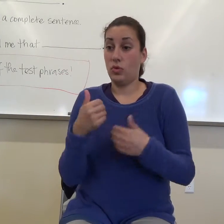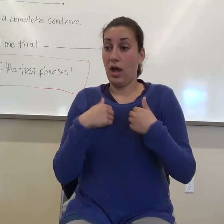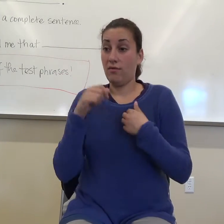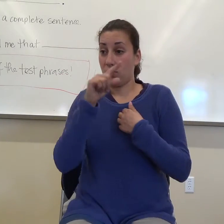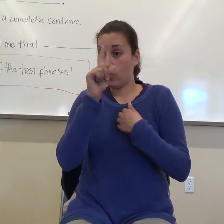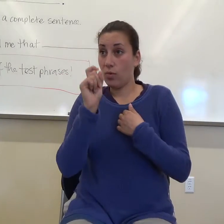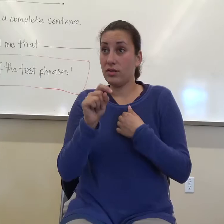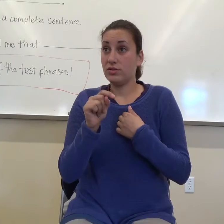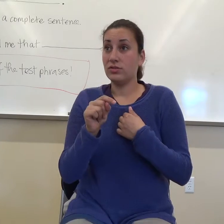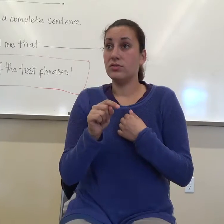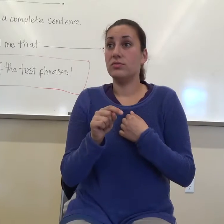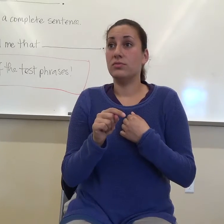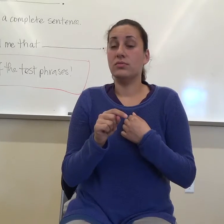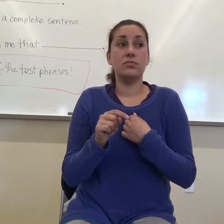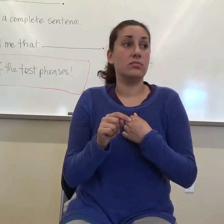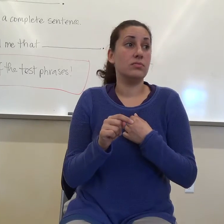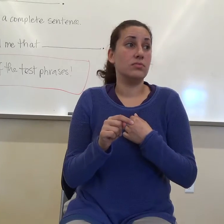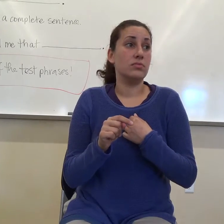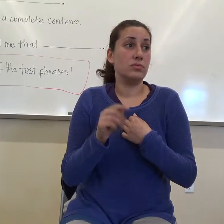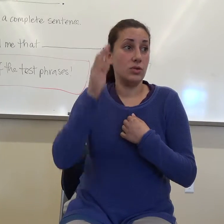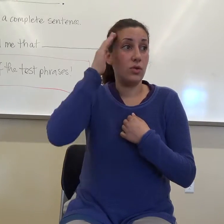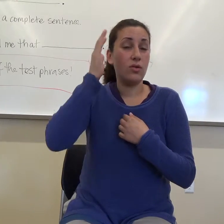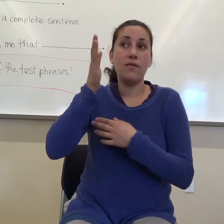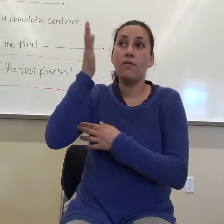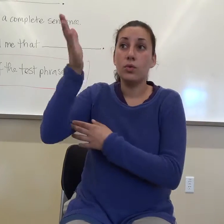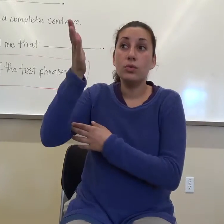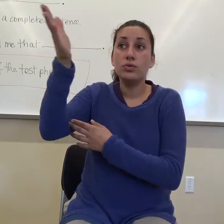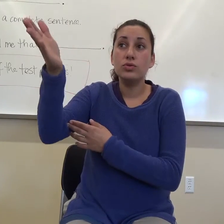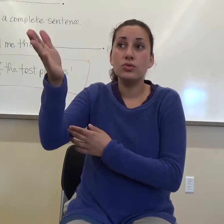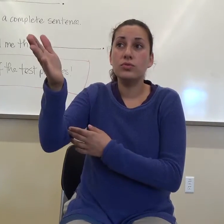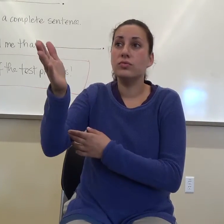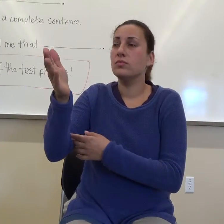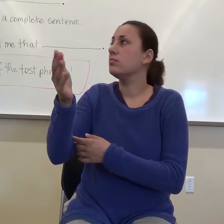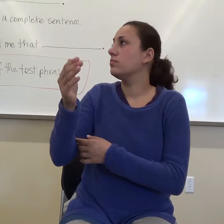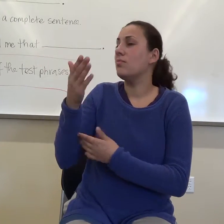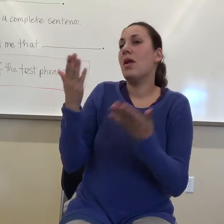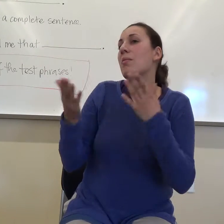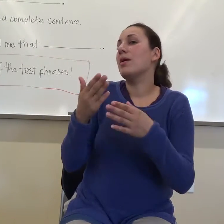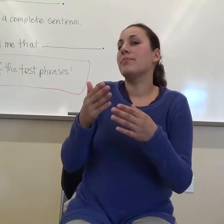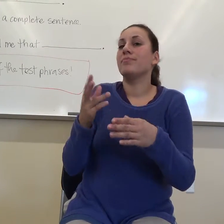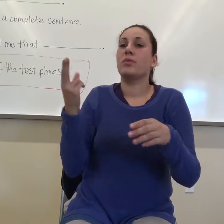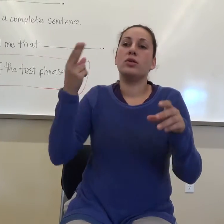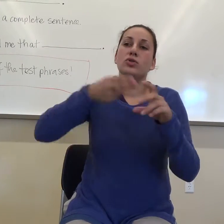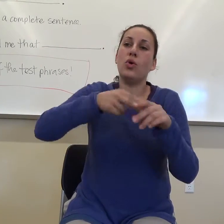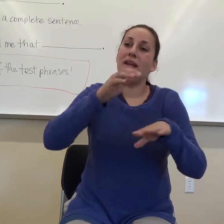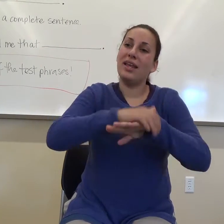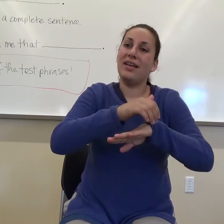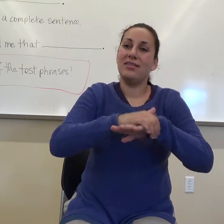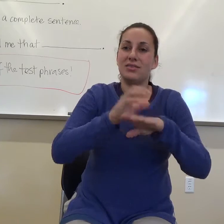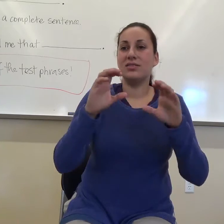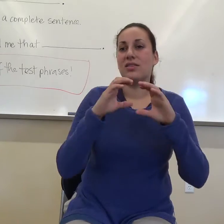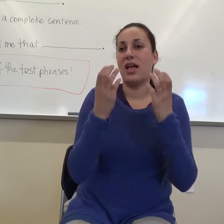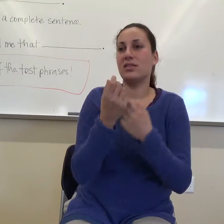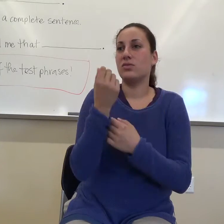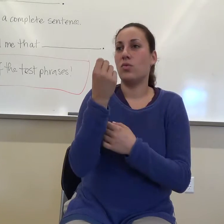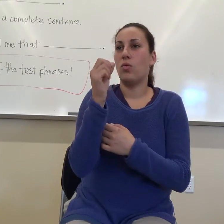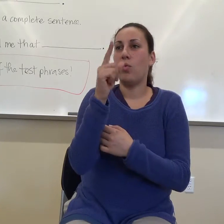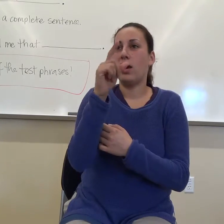that, one day down the road here, you're going to get into an English 111 class, and they're going to say to